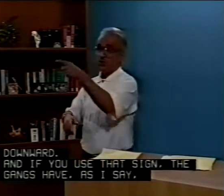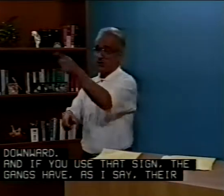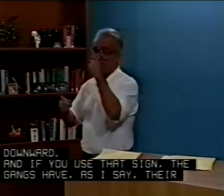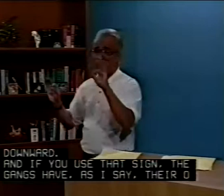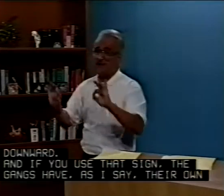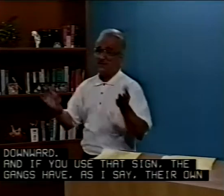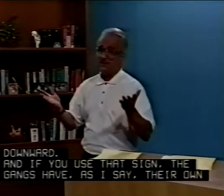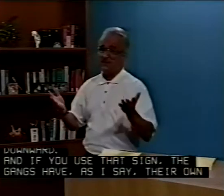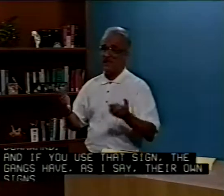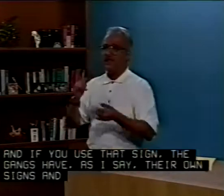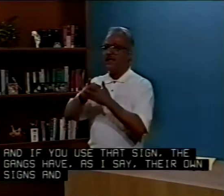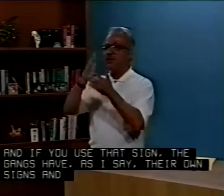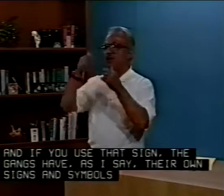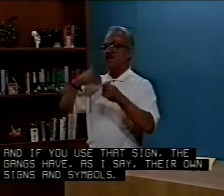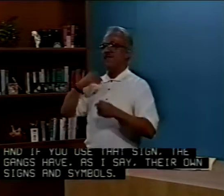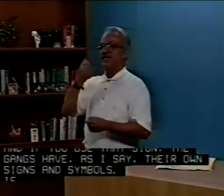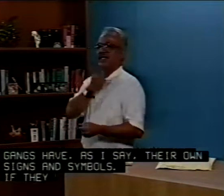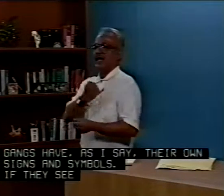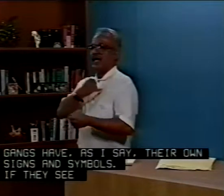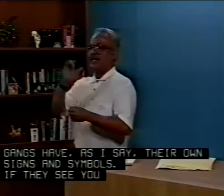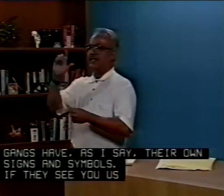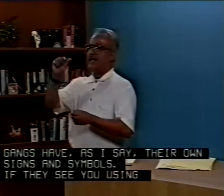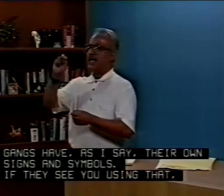example, they'll shoot you just for nothing.